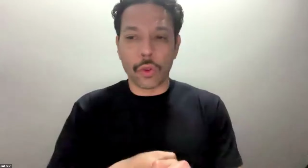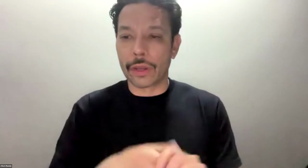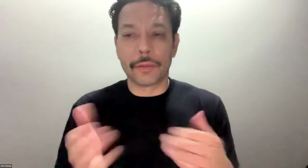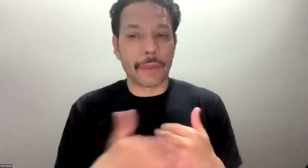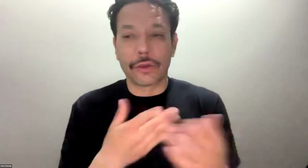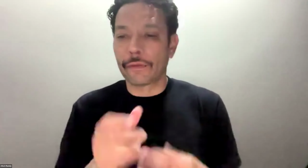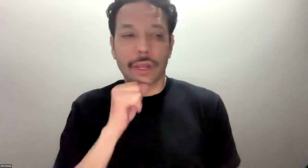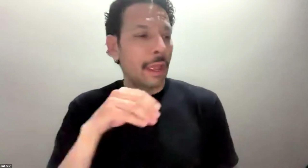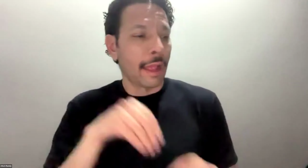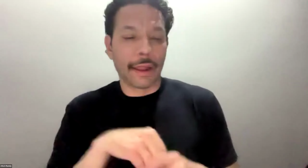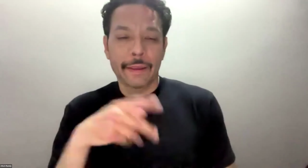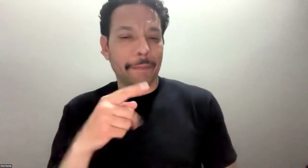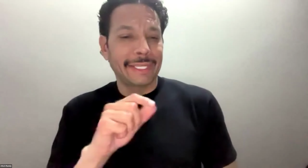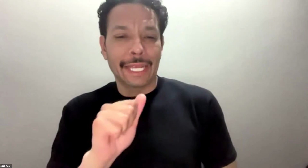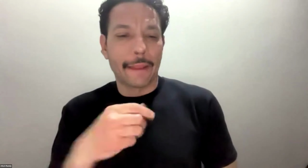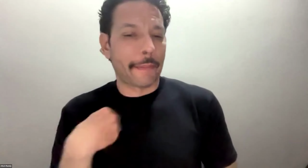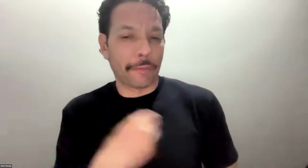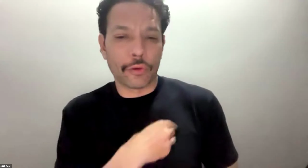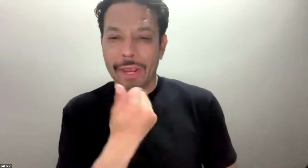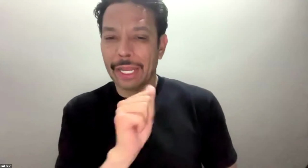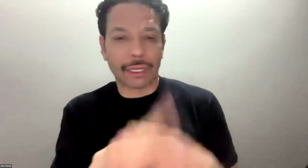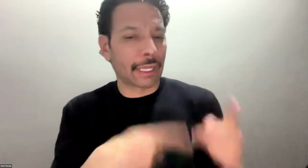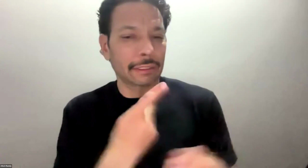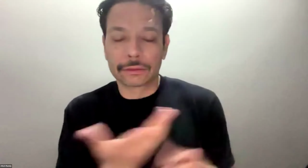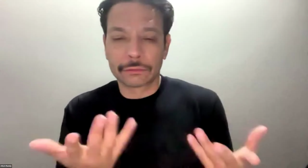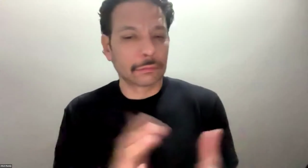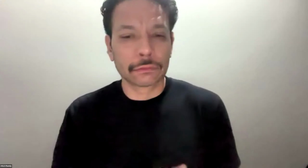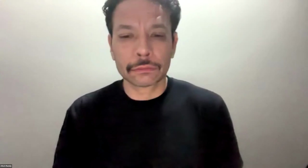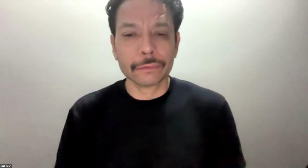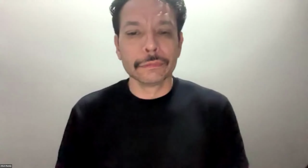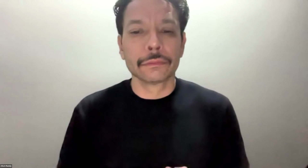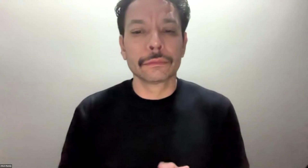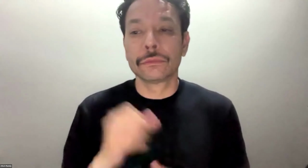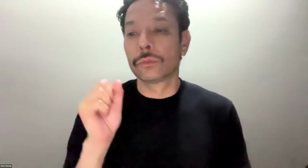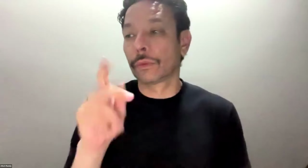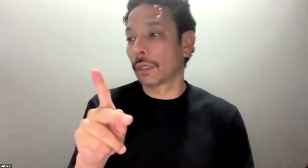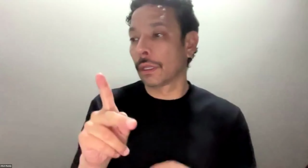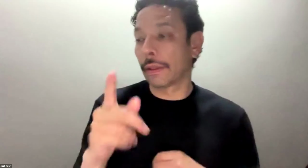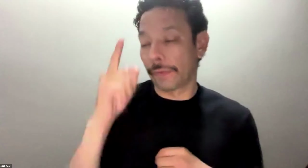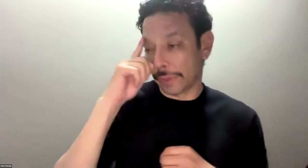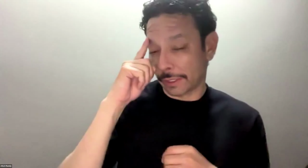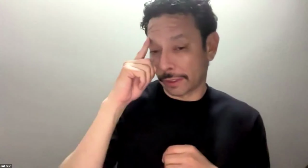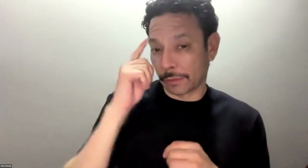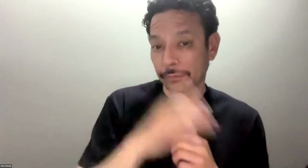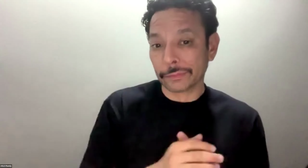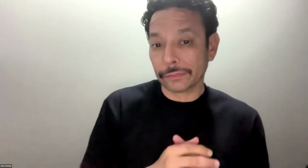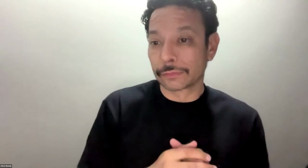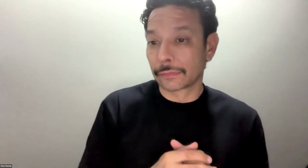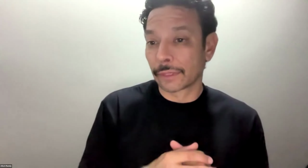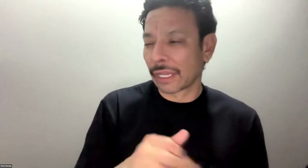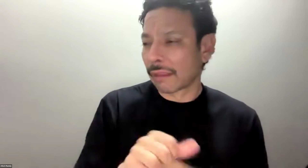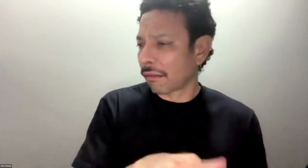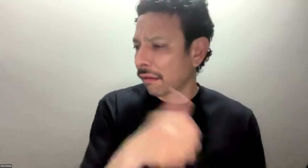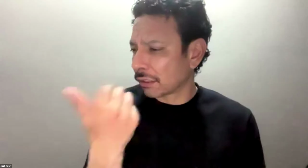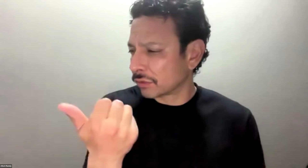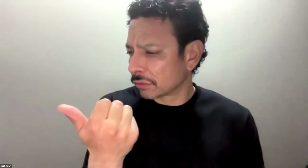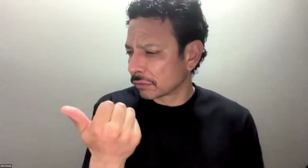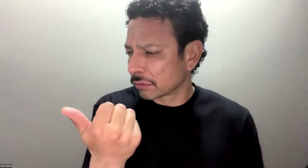not a PTA member of any kind. All right. So I think, is there anything